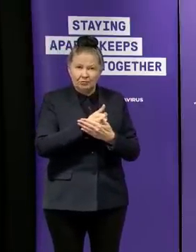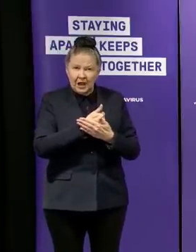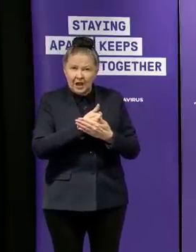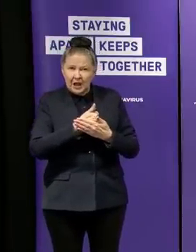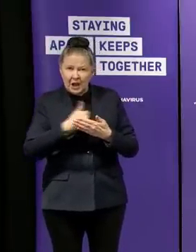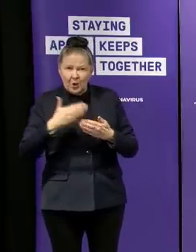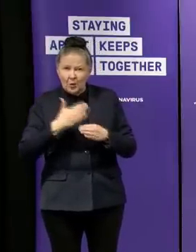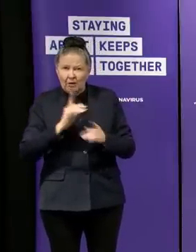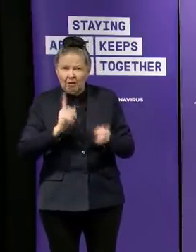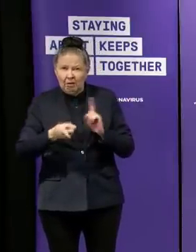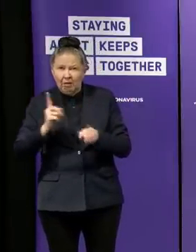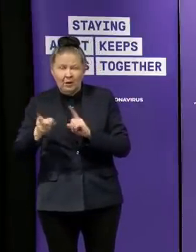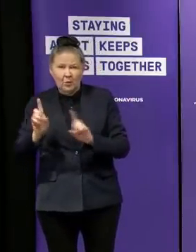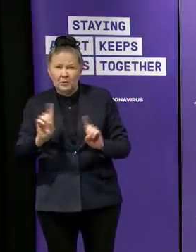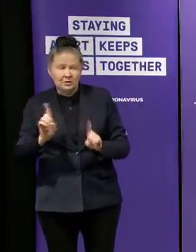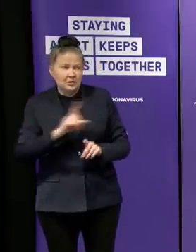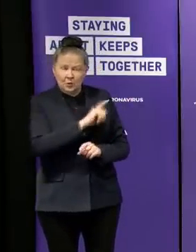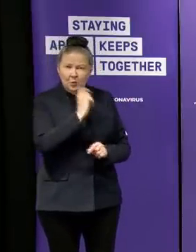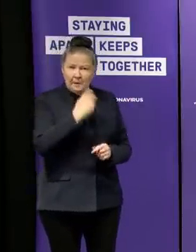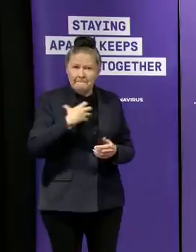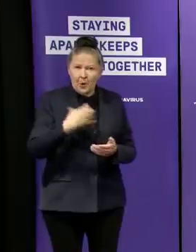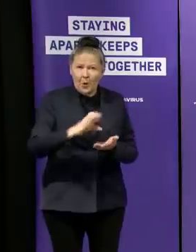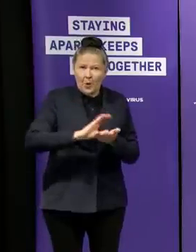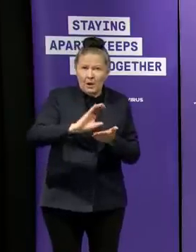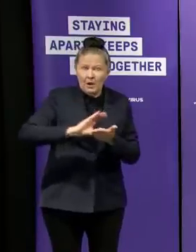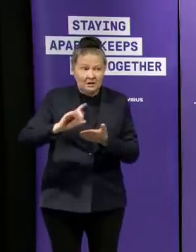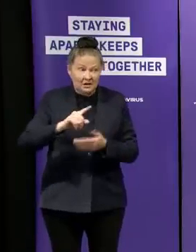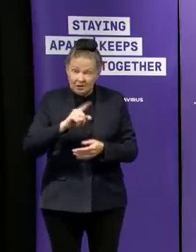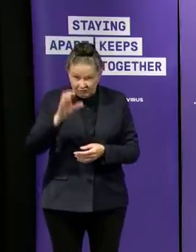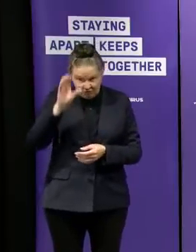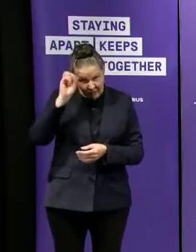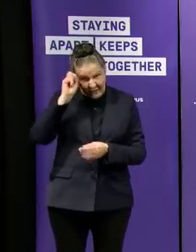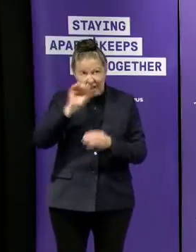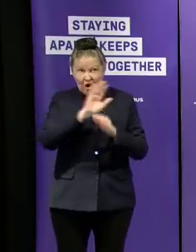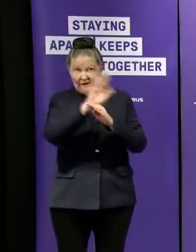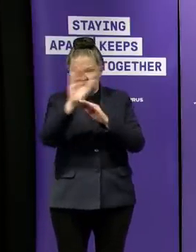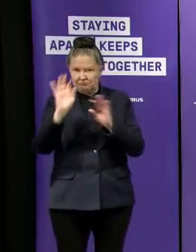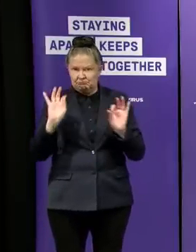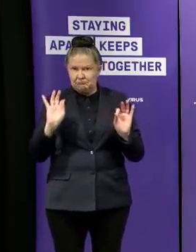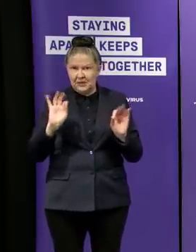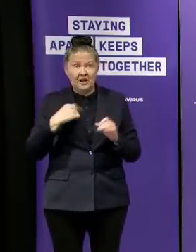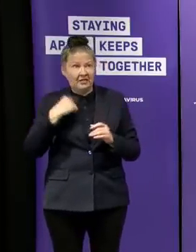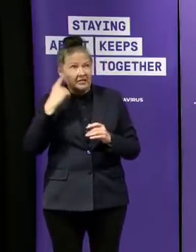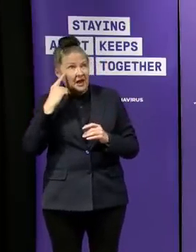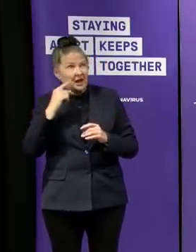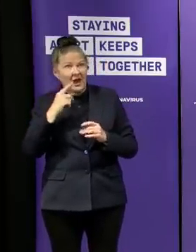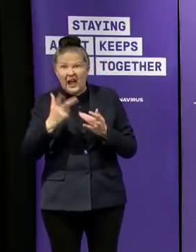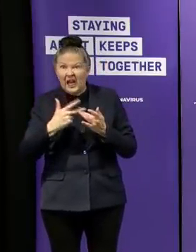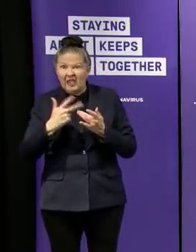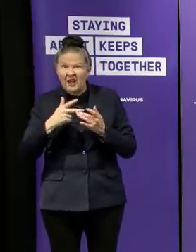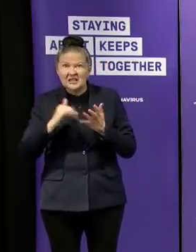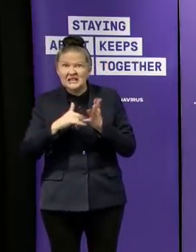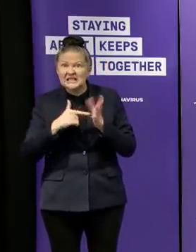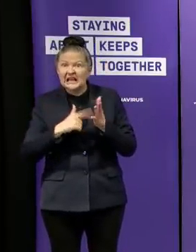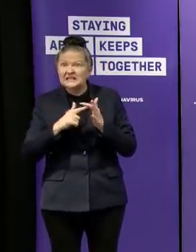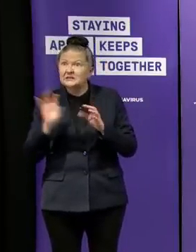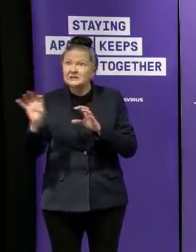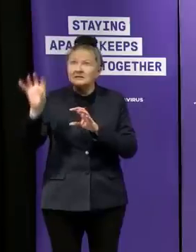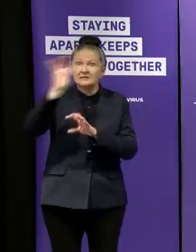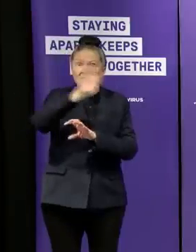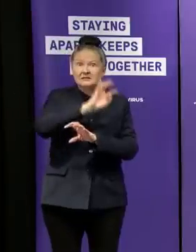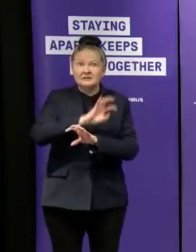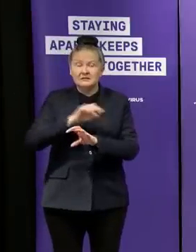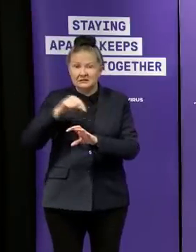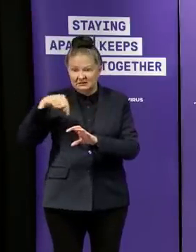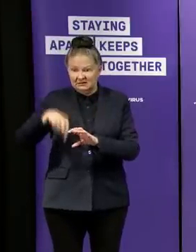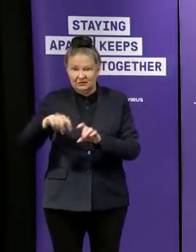Well, it's stepping up. This is more than many other parts of the world or I think other parts of Australia are doing. We're doing a quarter in